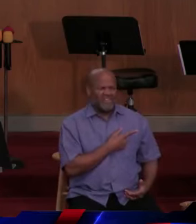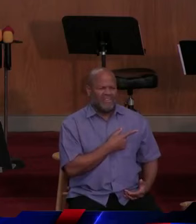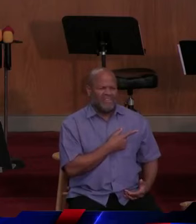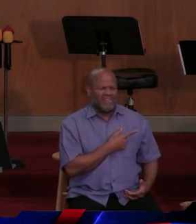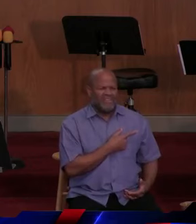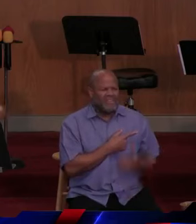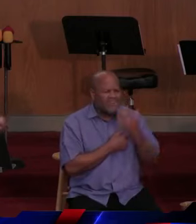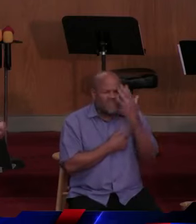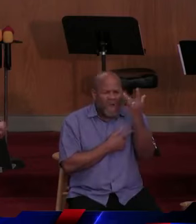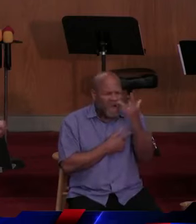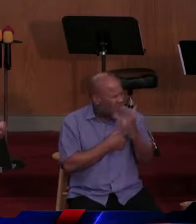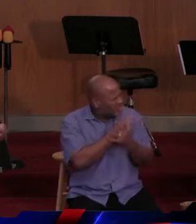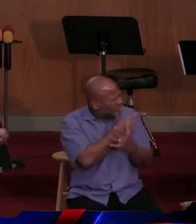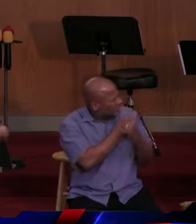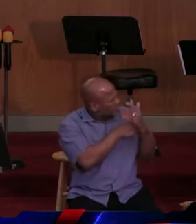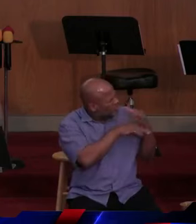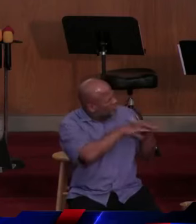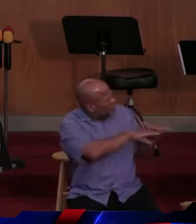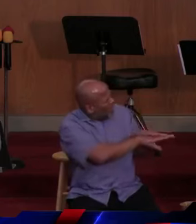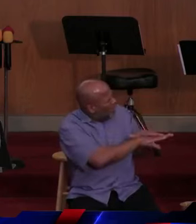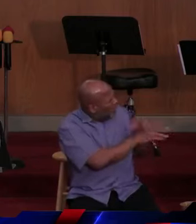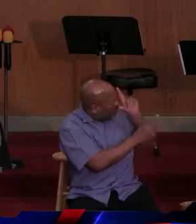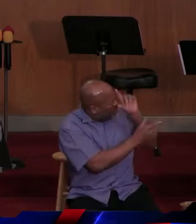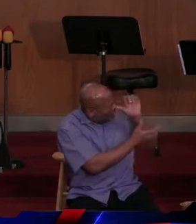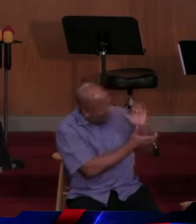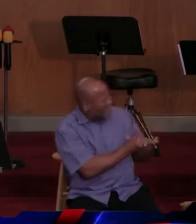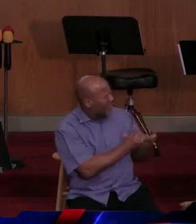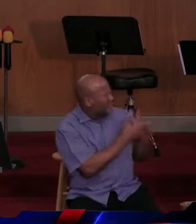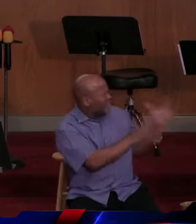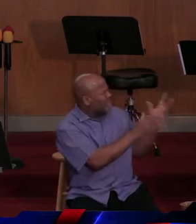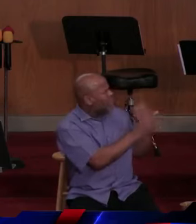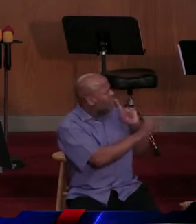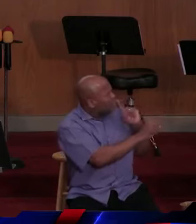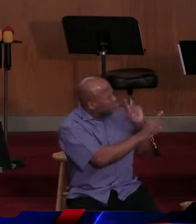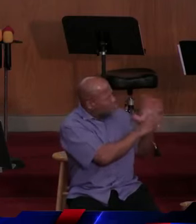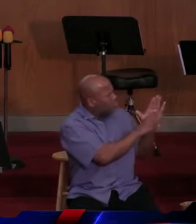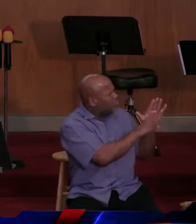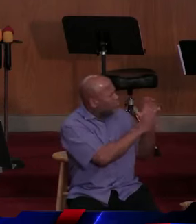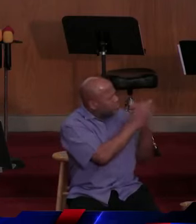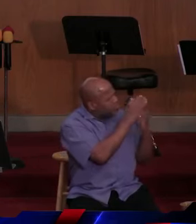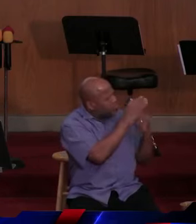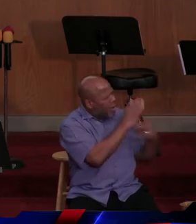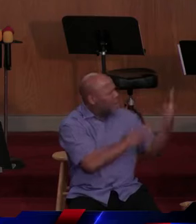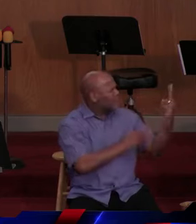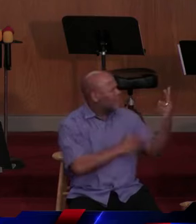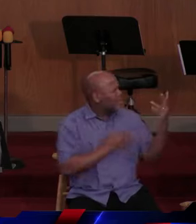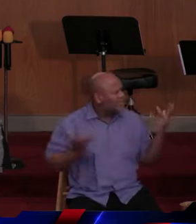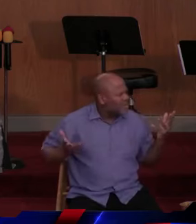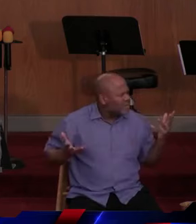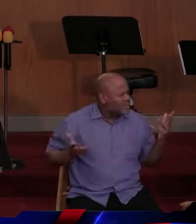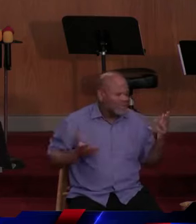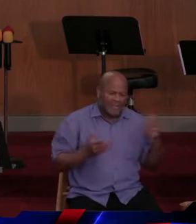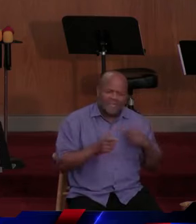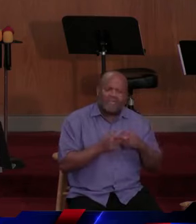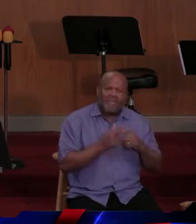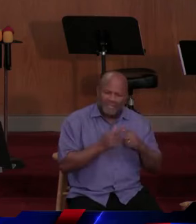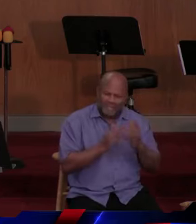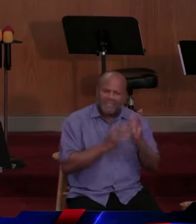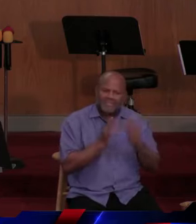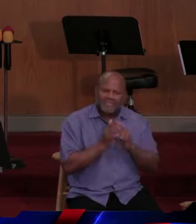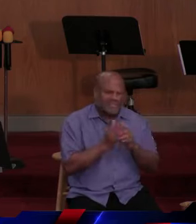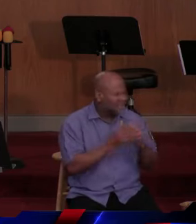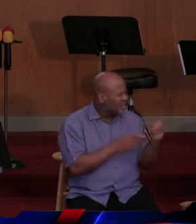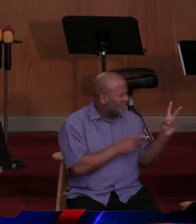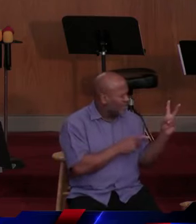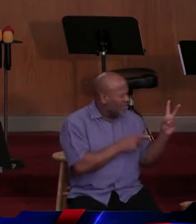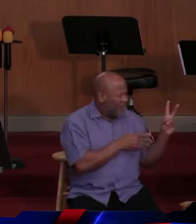He said, why are you so slow to believe what was already prophesied? Then he tells, as they said to each other,